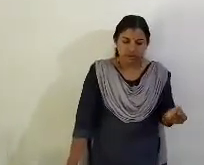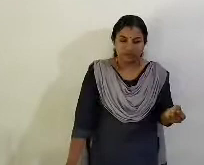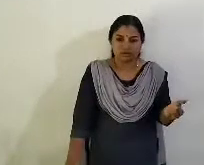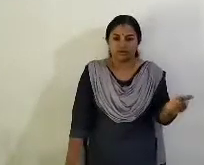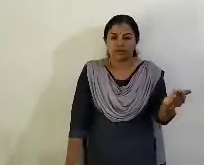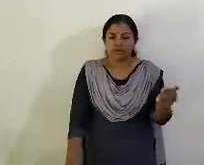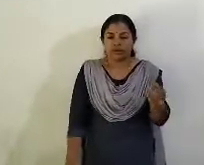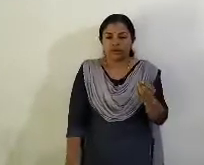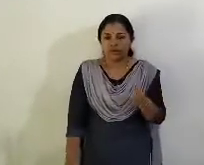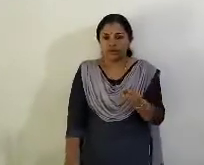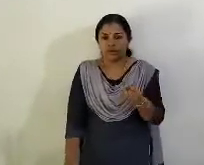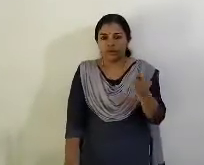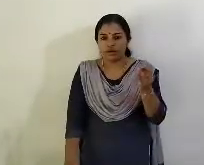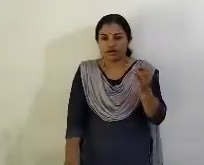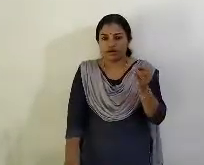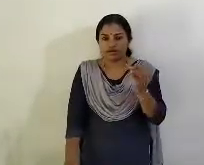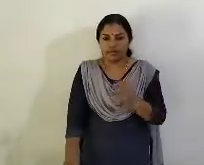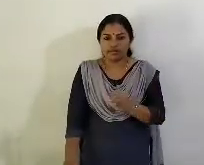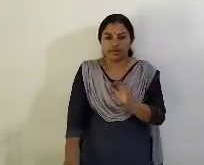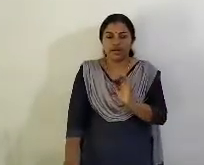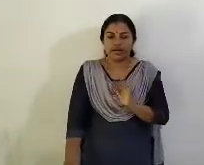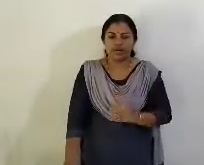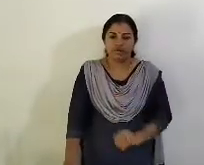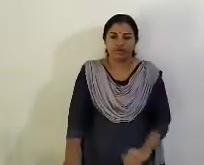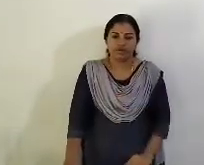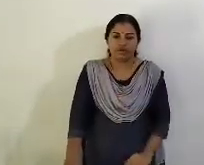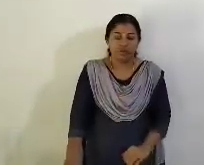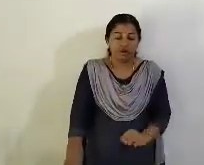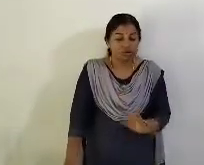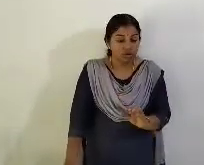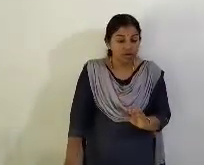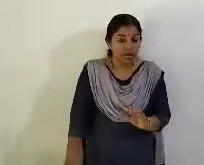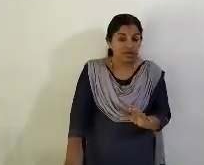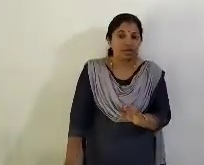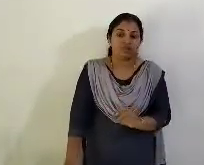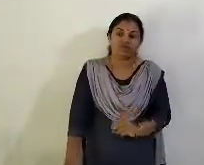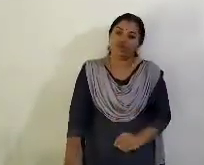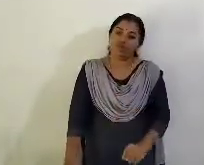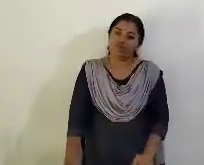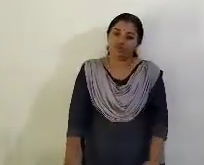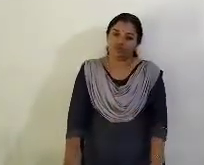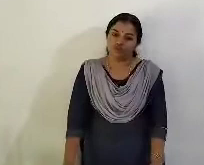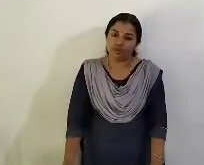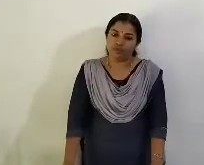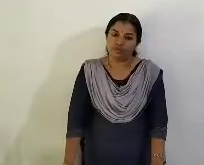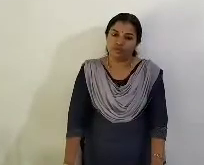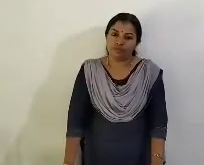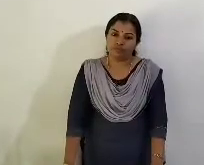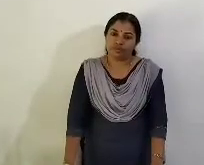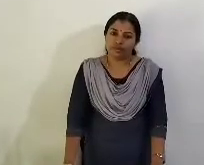Kudumbashree given such an advertisement should be in SVG format?